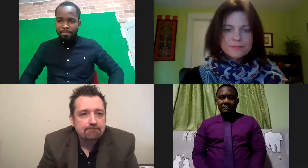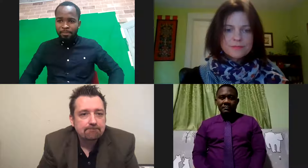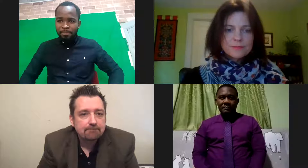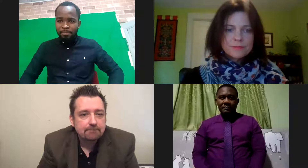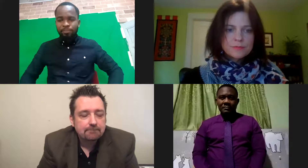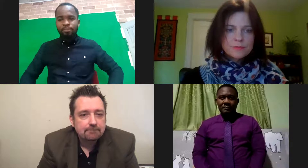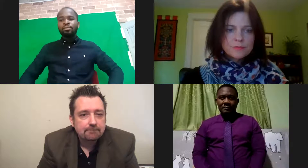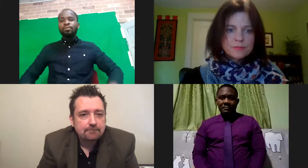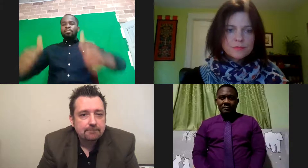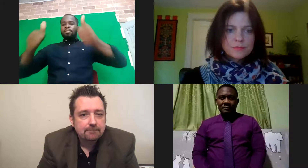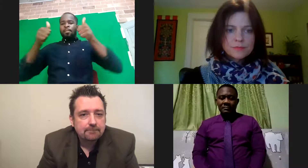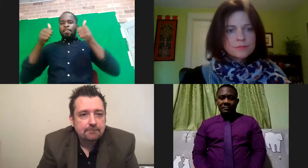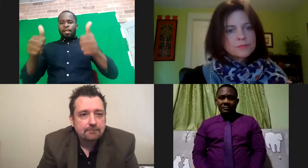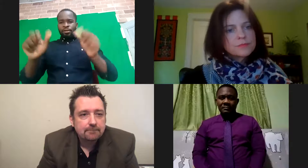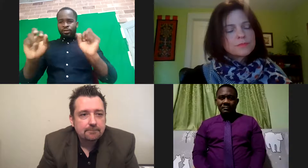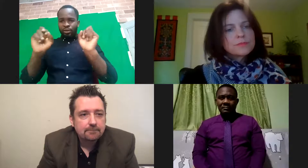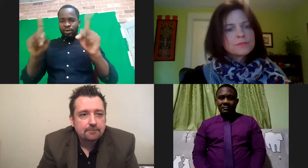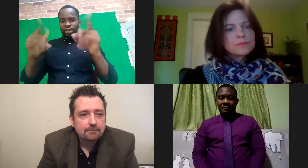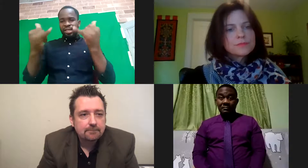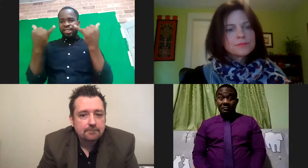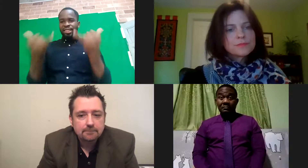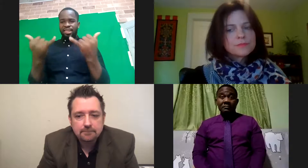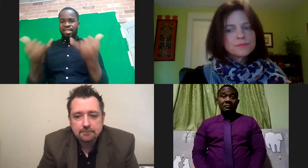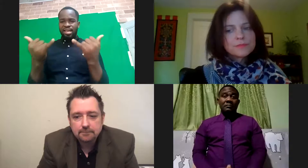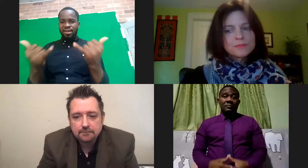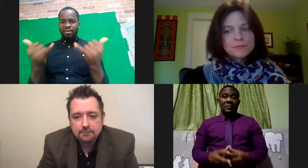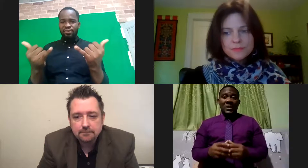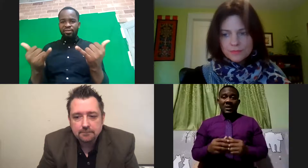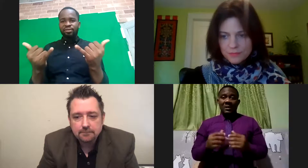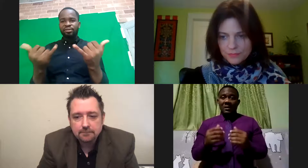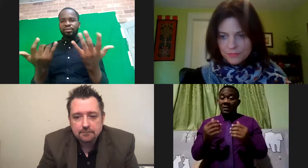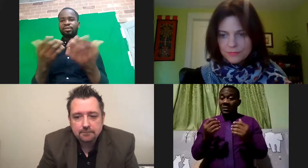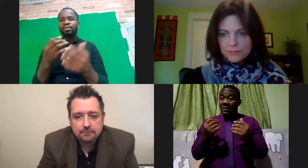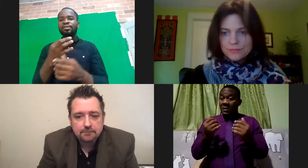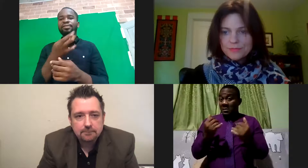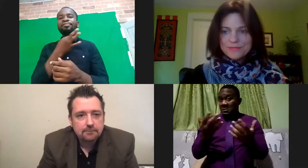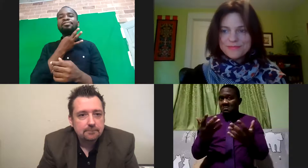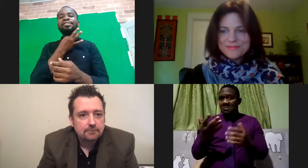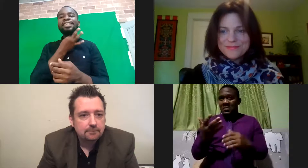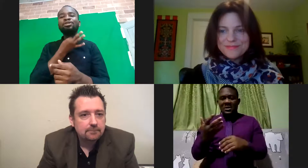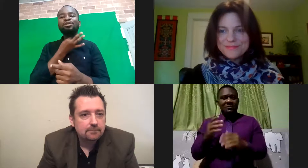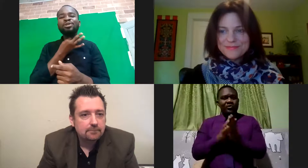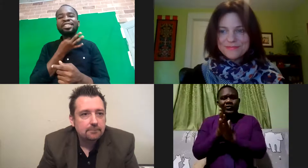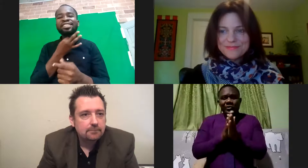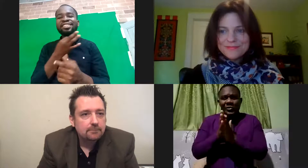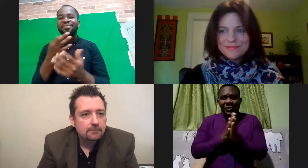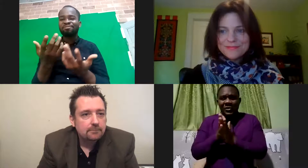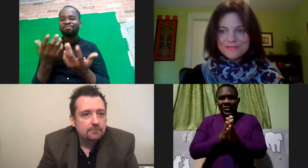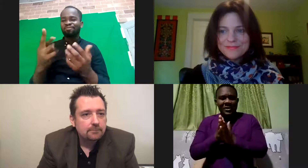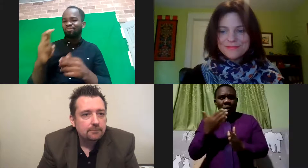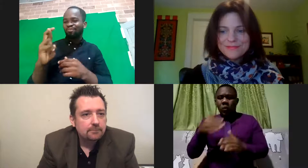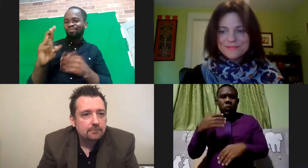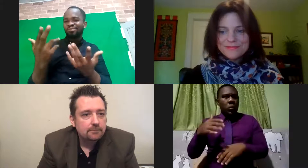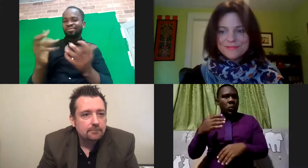Okay, so on this juncture, it's been an interesting and very, very, very educative